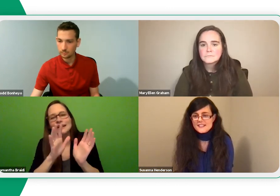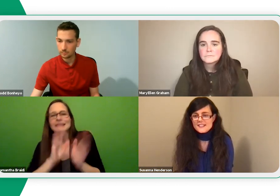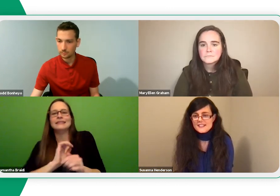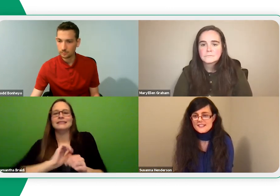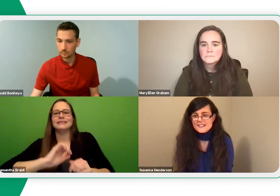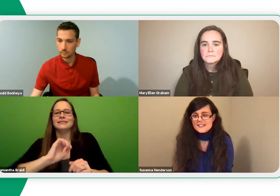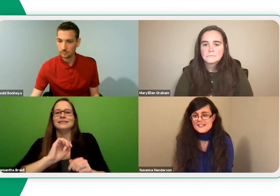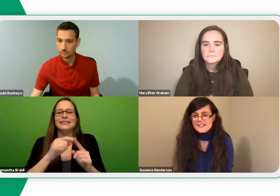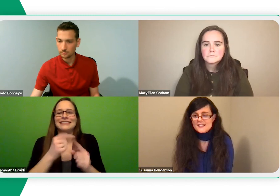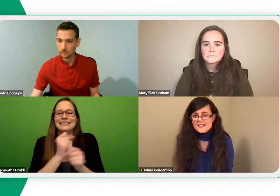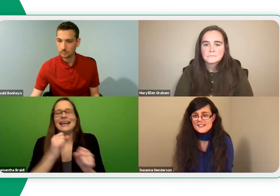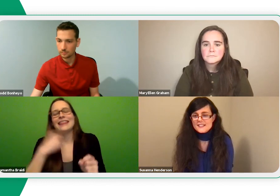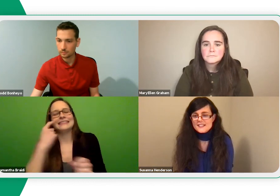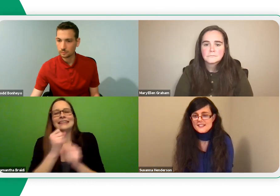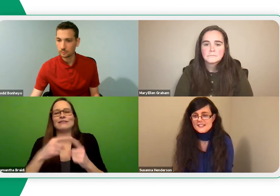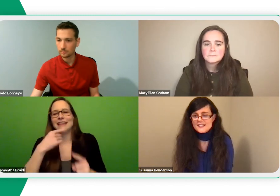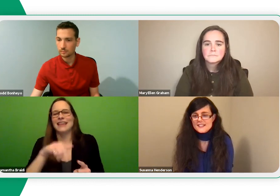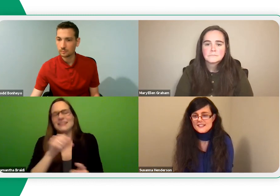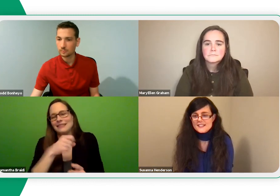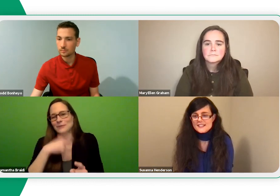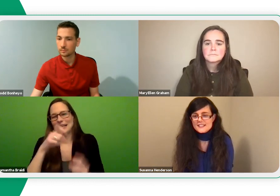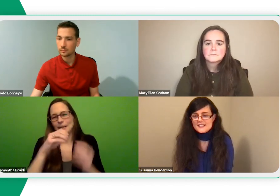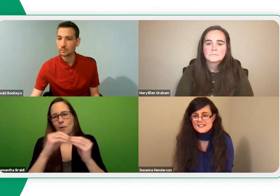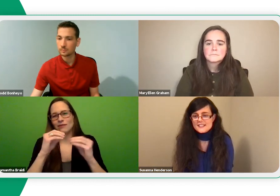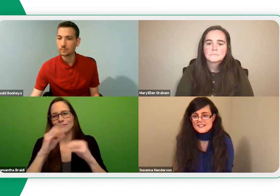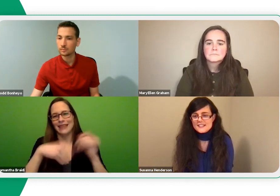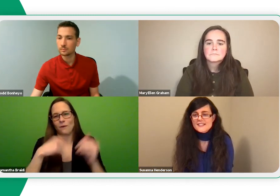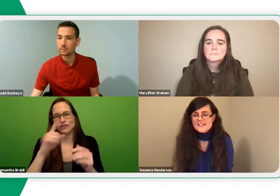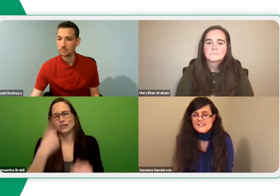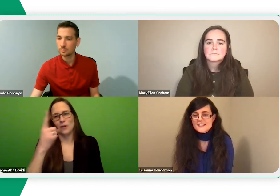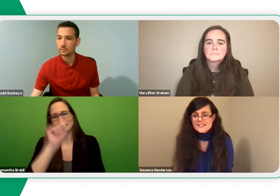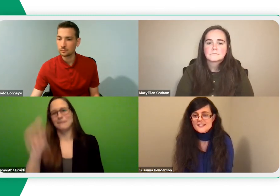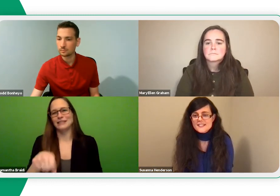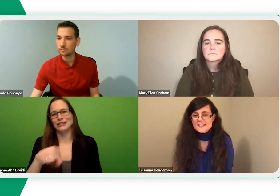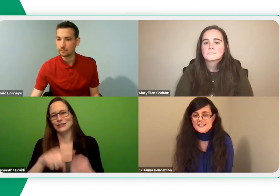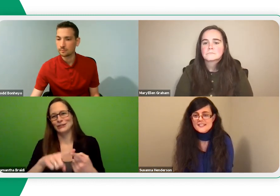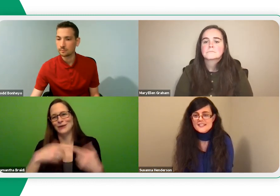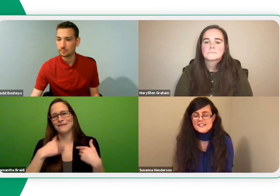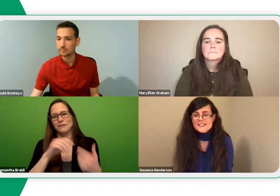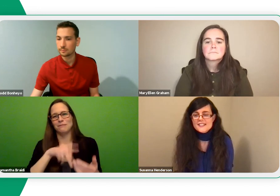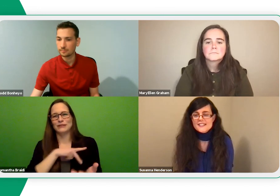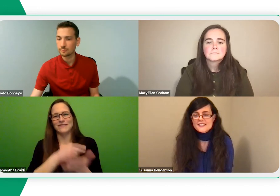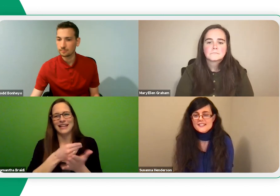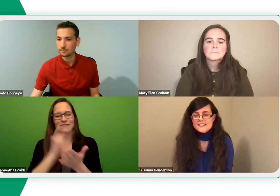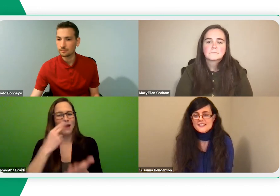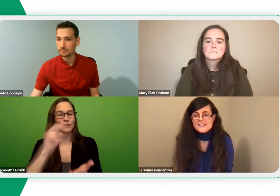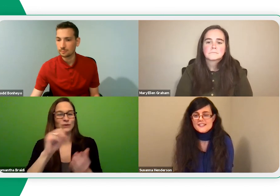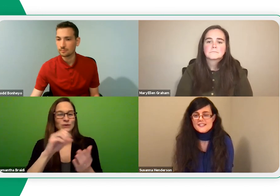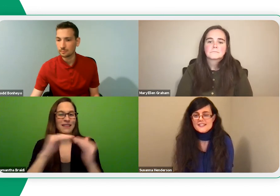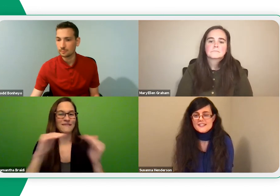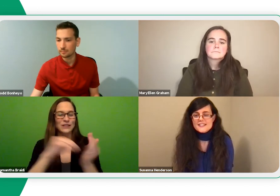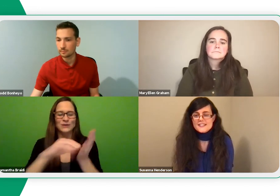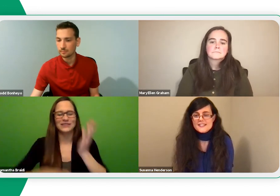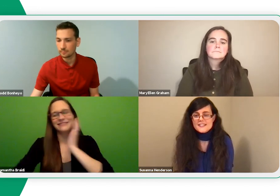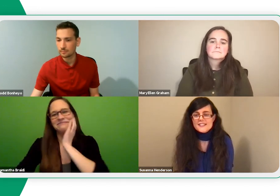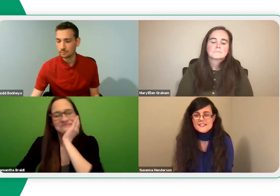absorb the information, to be able to fill in the gaps. And I think that it would be safe to say that for the deaf